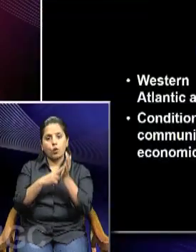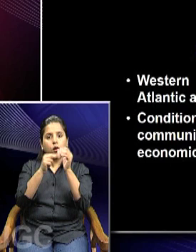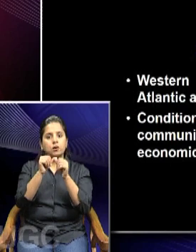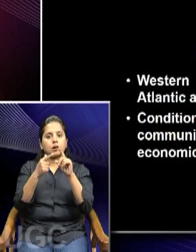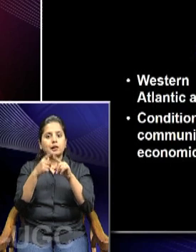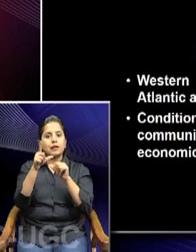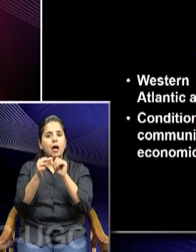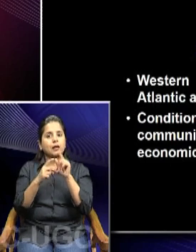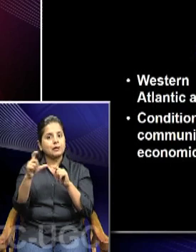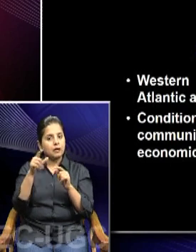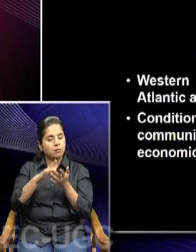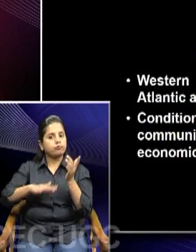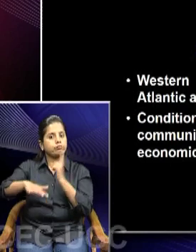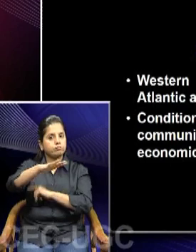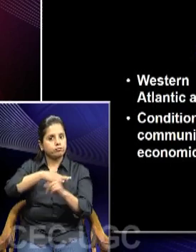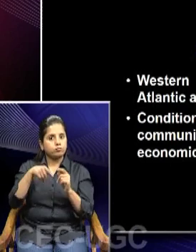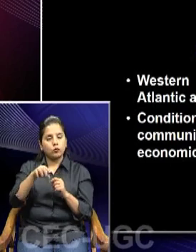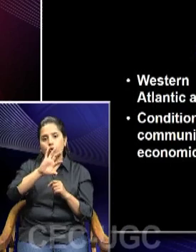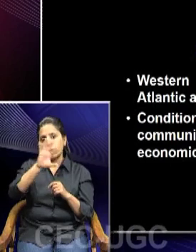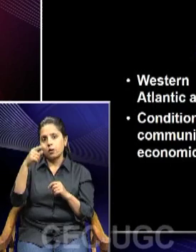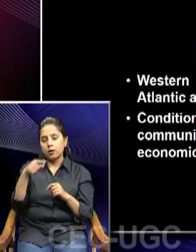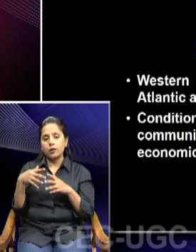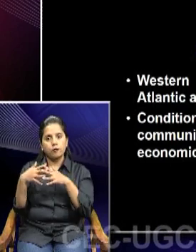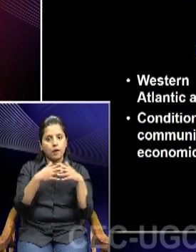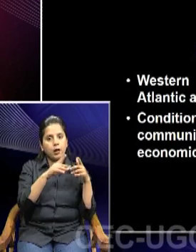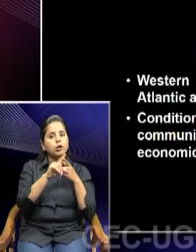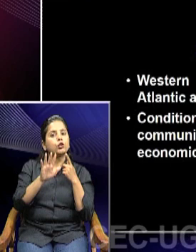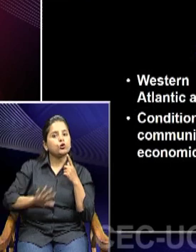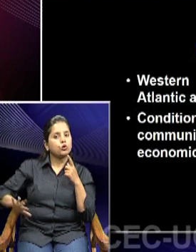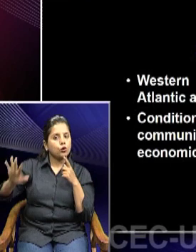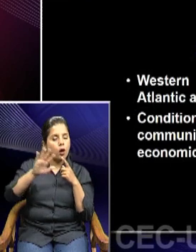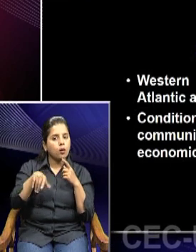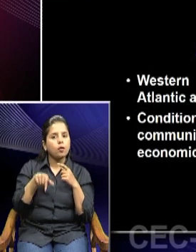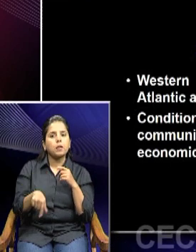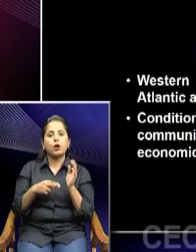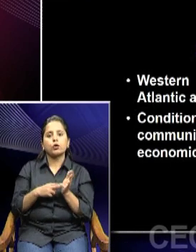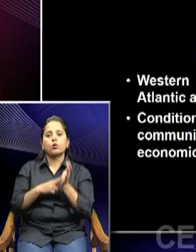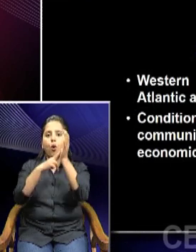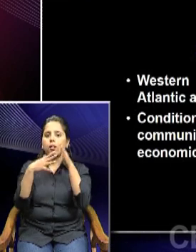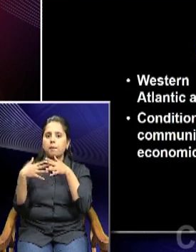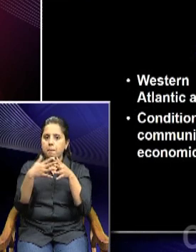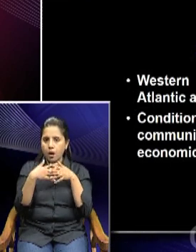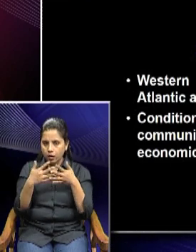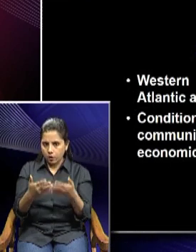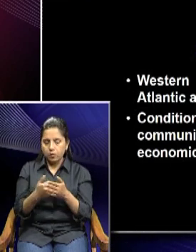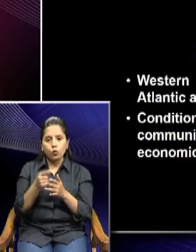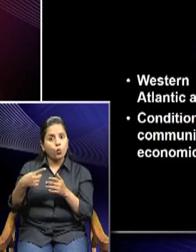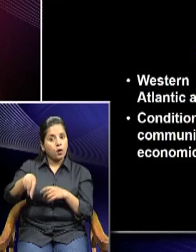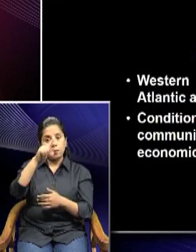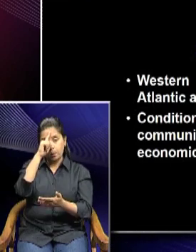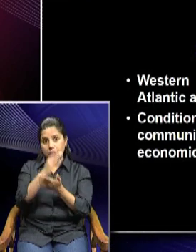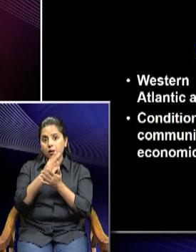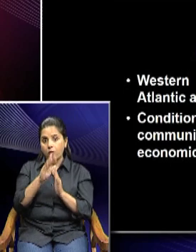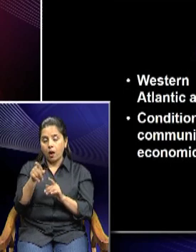Atlantic area, mainly the countries of Western Europe, the countries of North America, who believe in